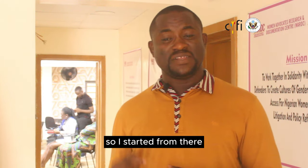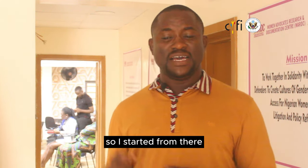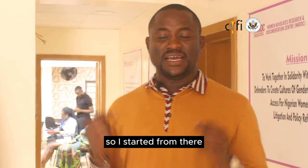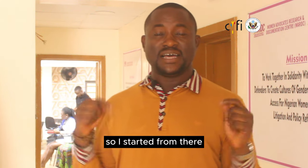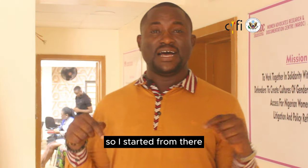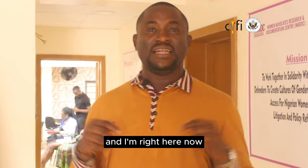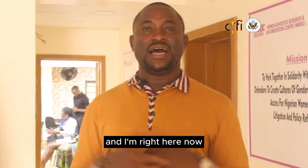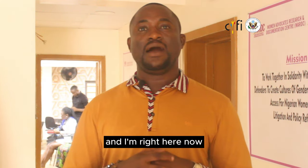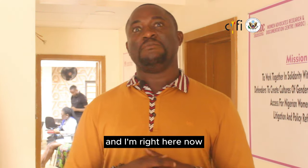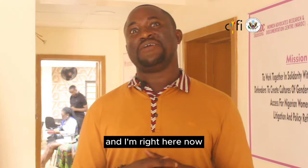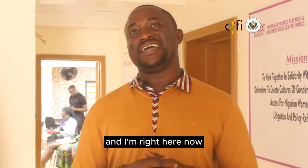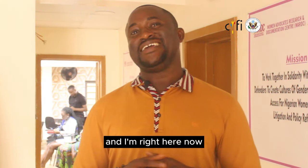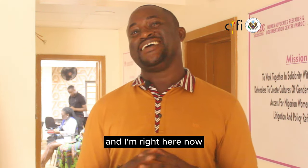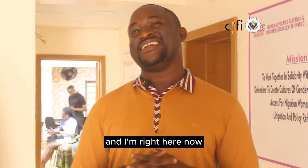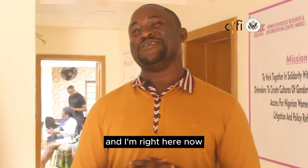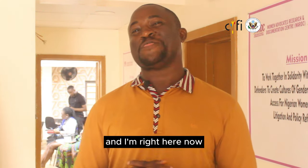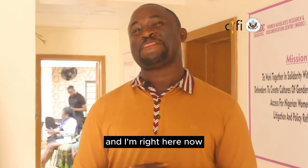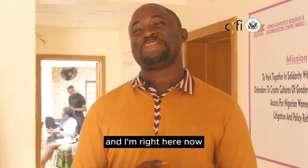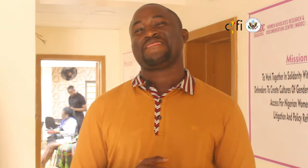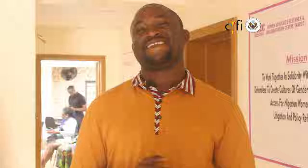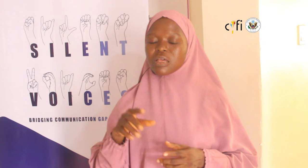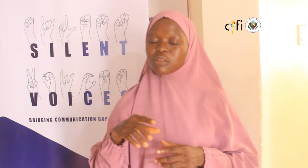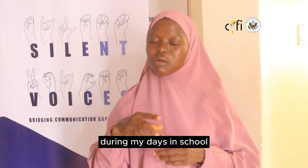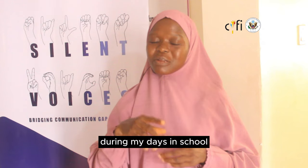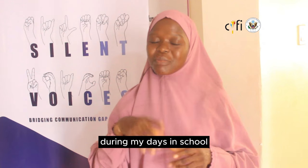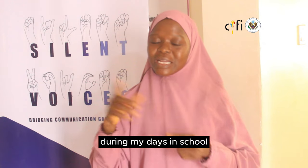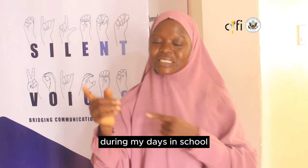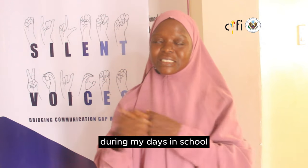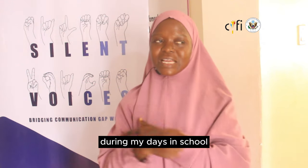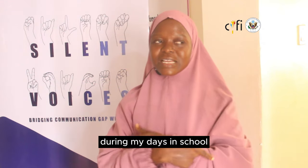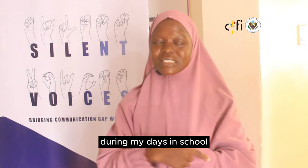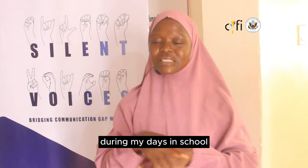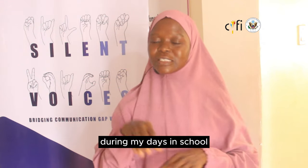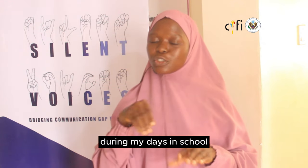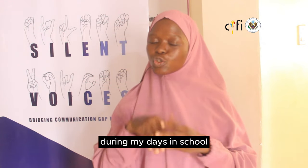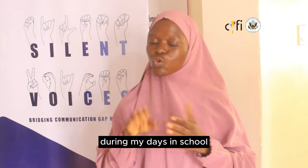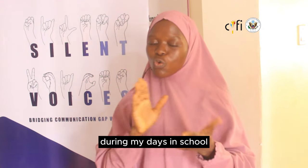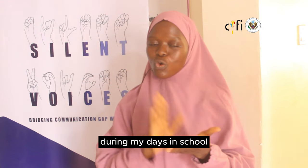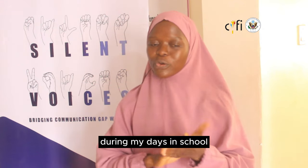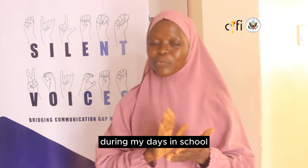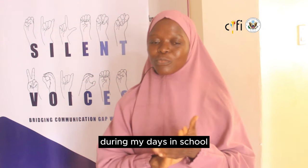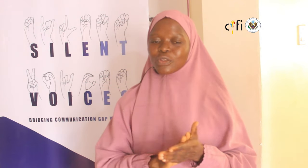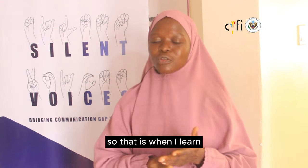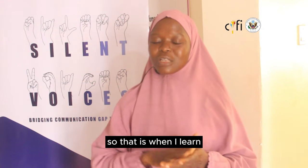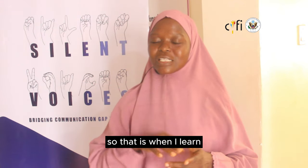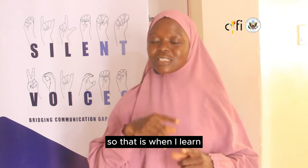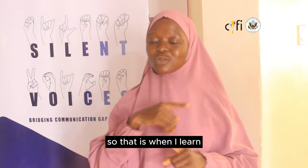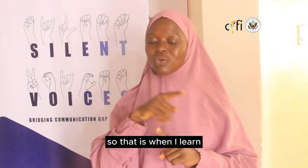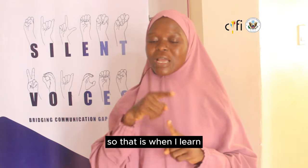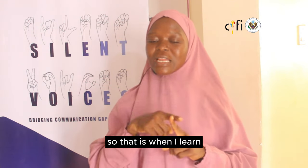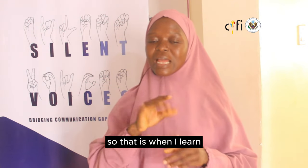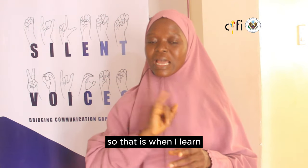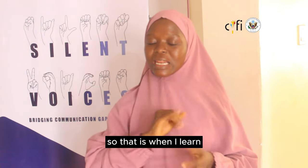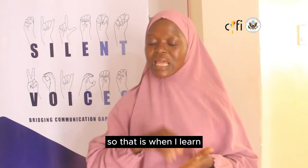there and I'm right here now. During my days in school, so that is when I